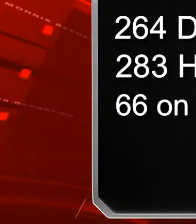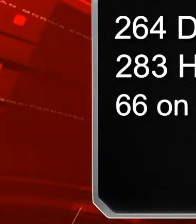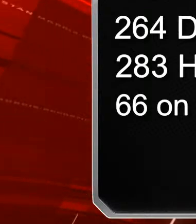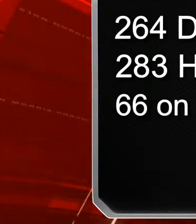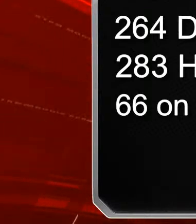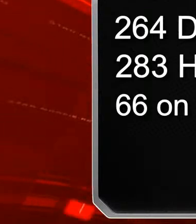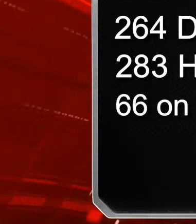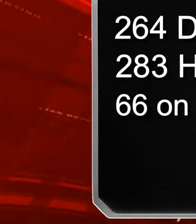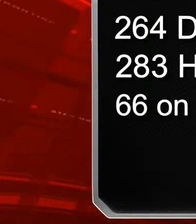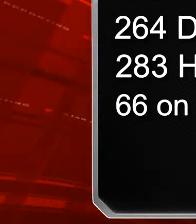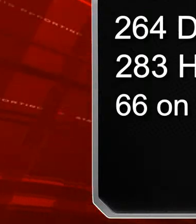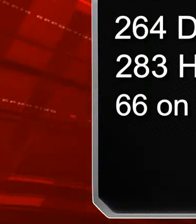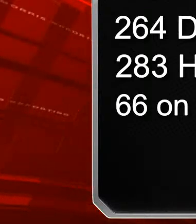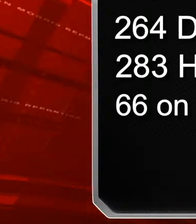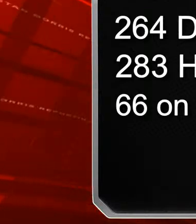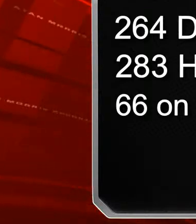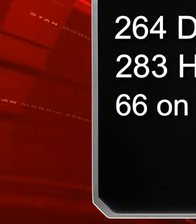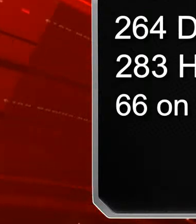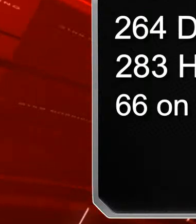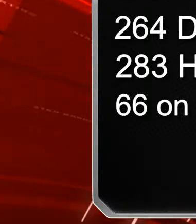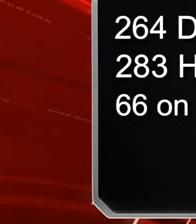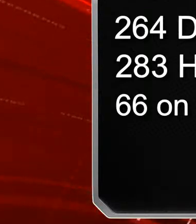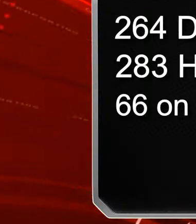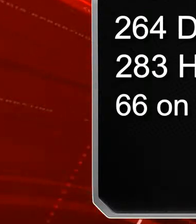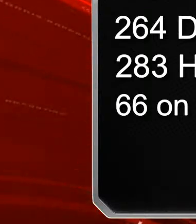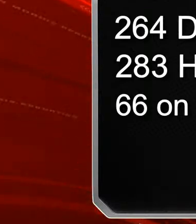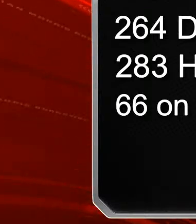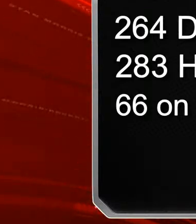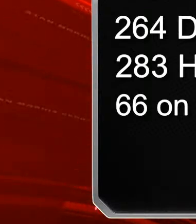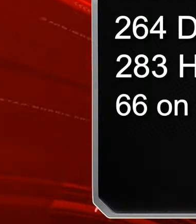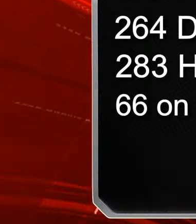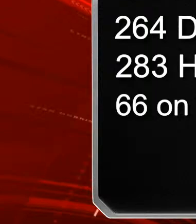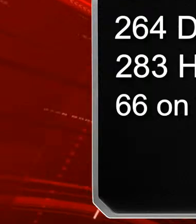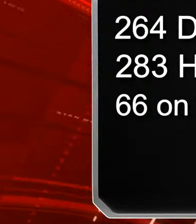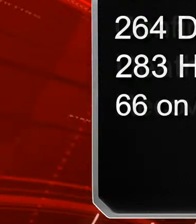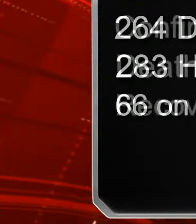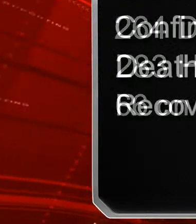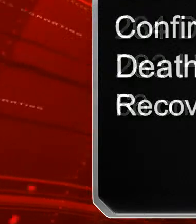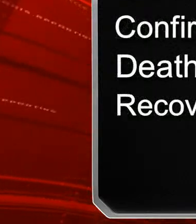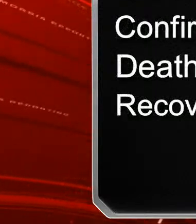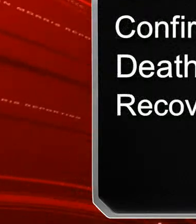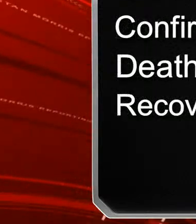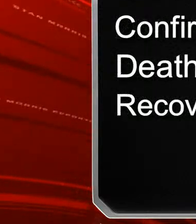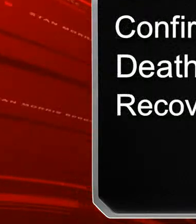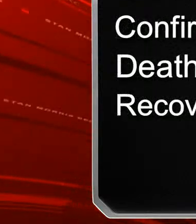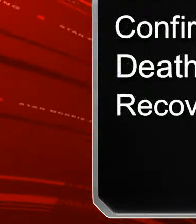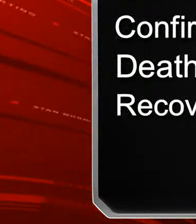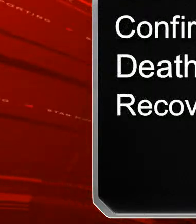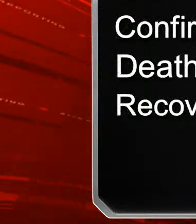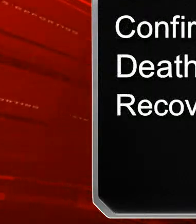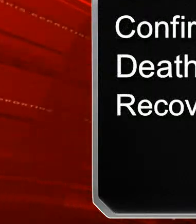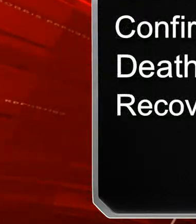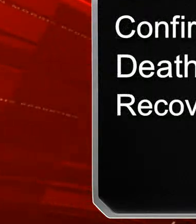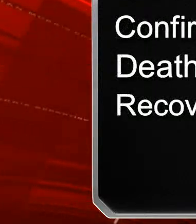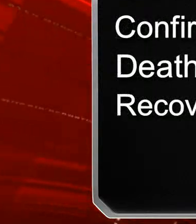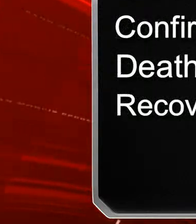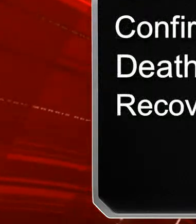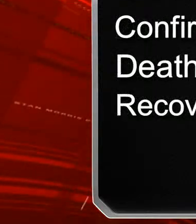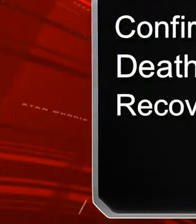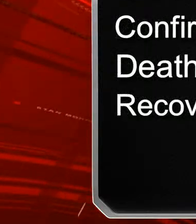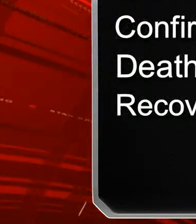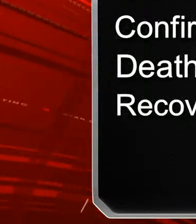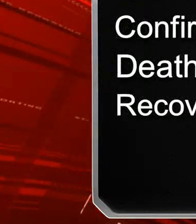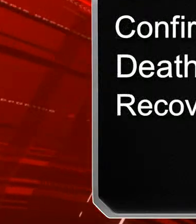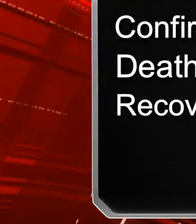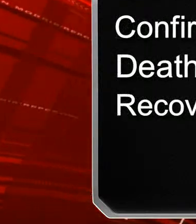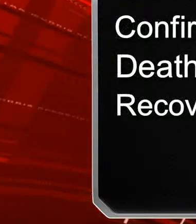just a lot of math to throw in there at you at once. So we're going to be following those numbers over the next few days and few weeks, and maybe a few